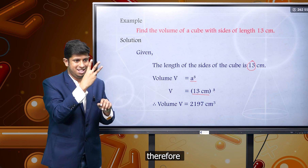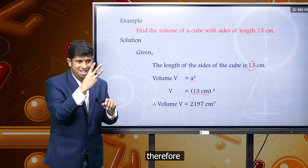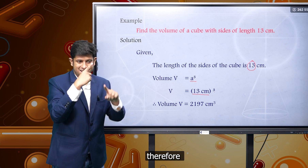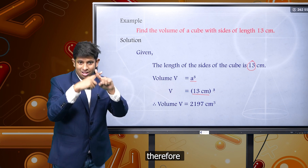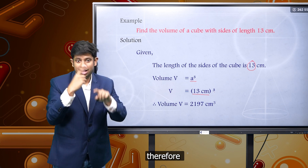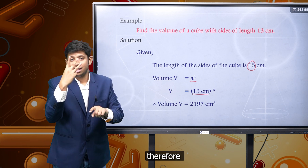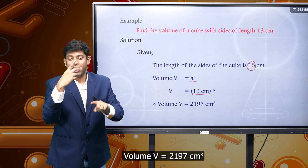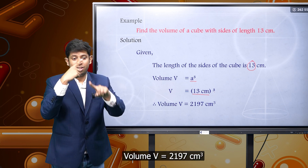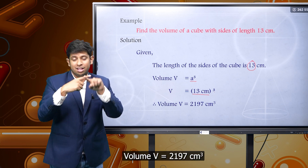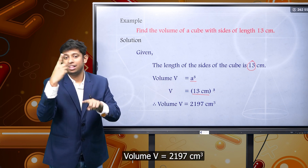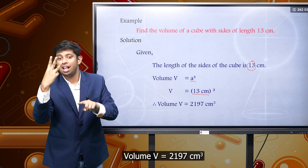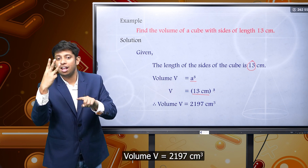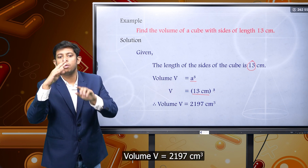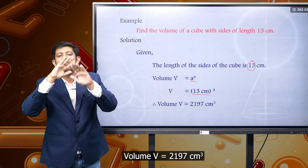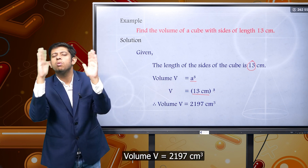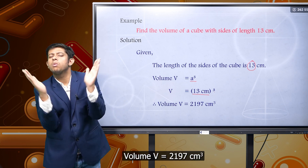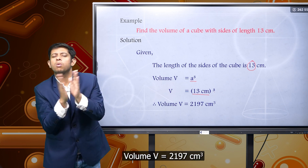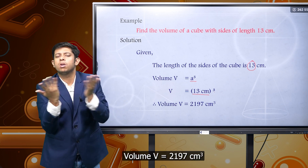Therefore, volume V is equal to